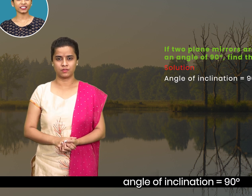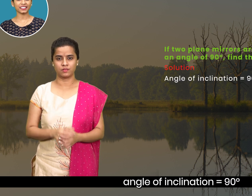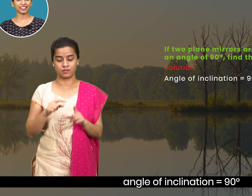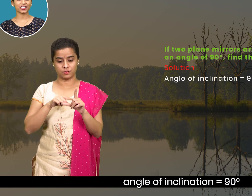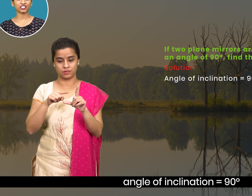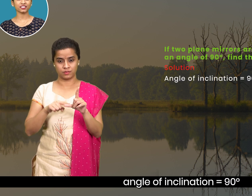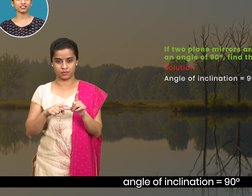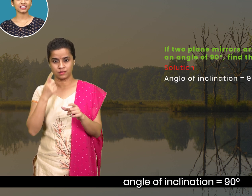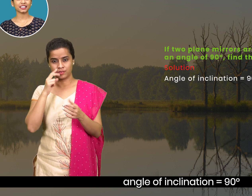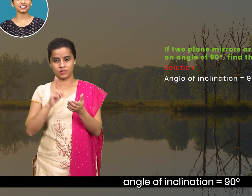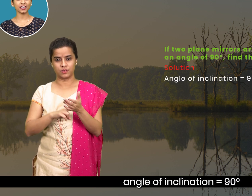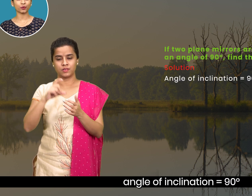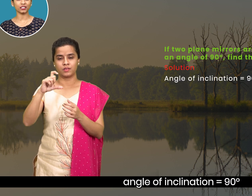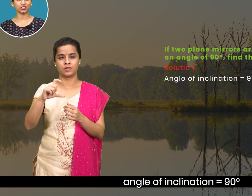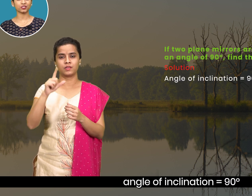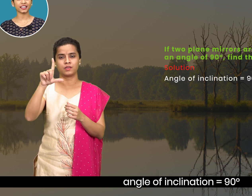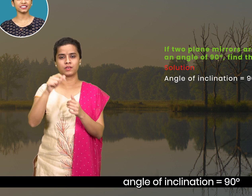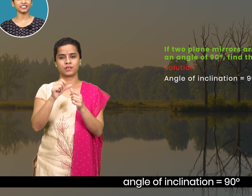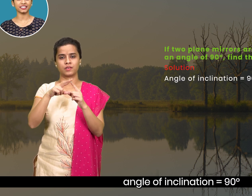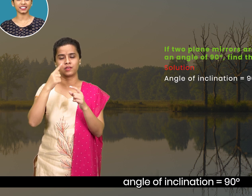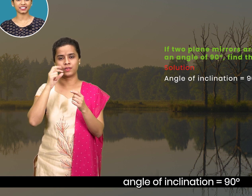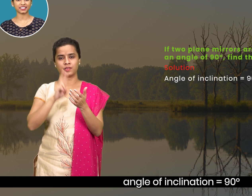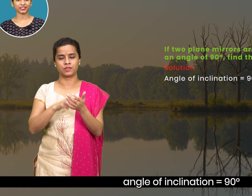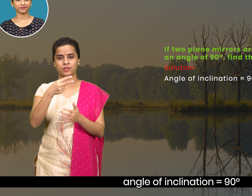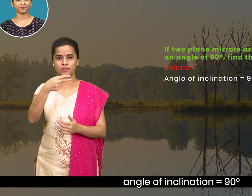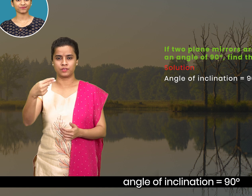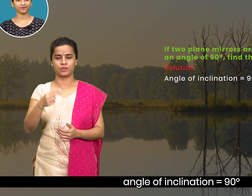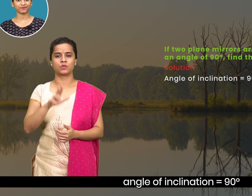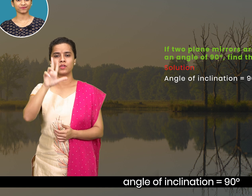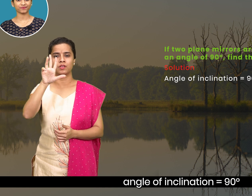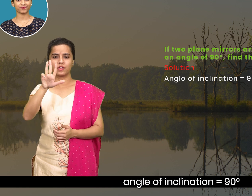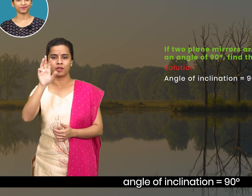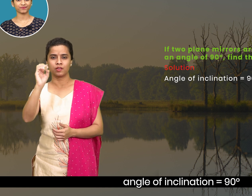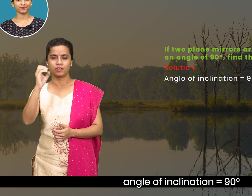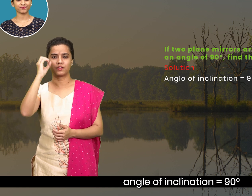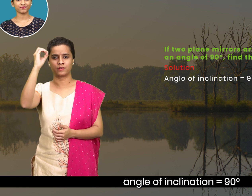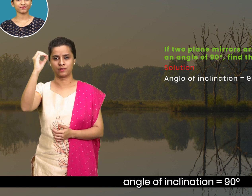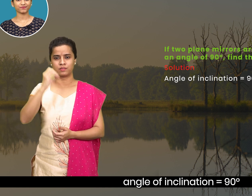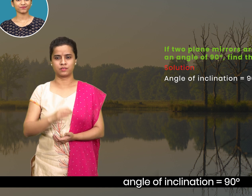angle of inclination is equal to 90 degrees.